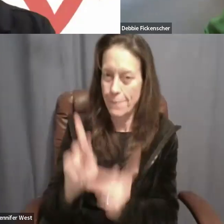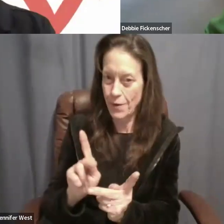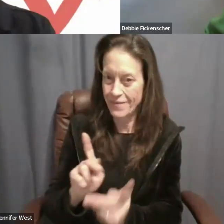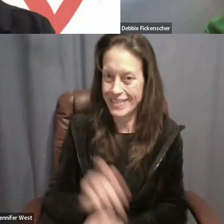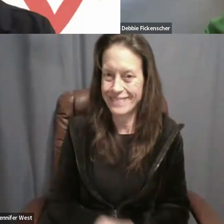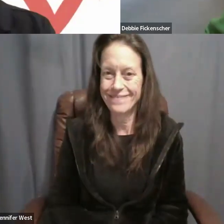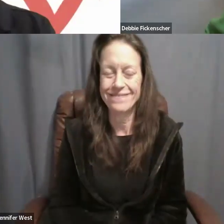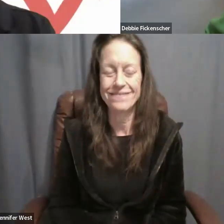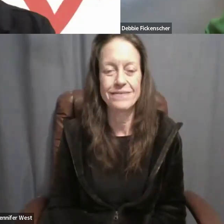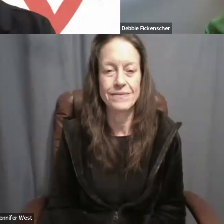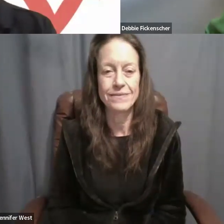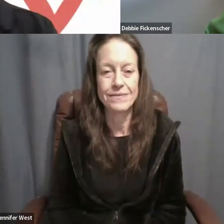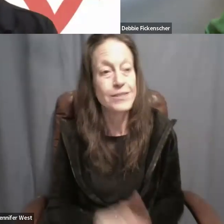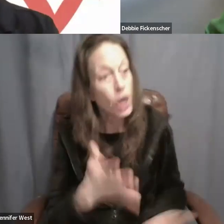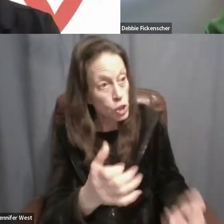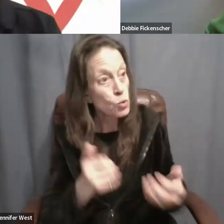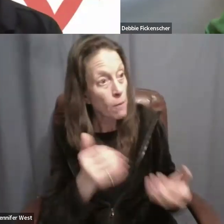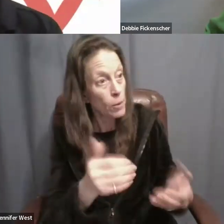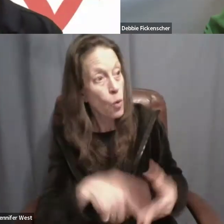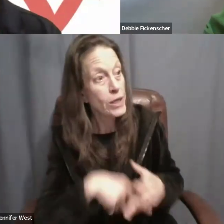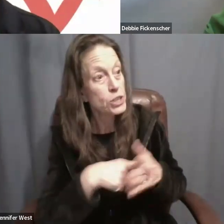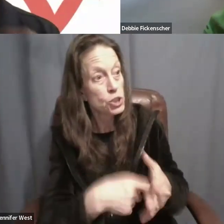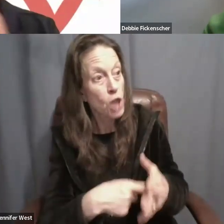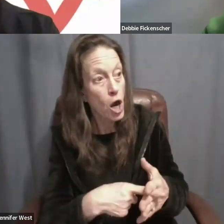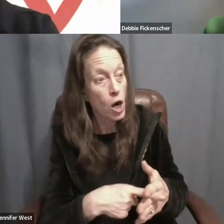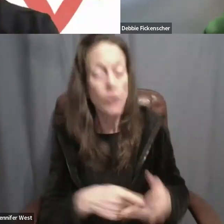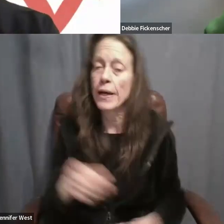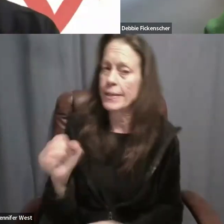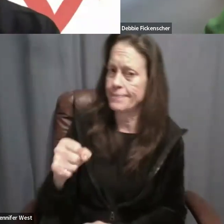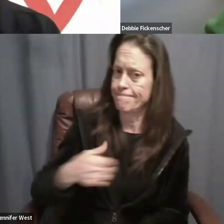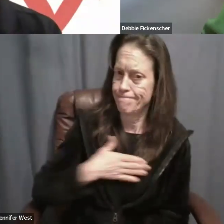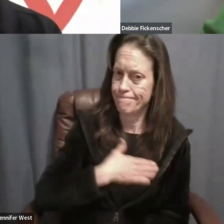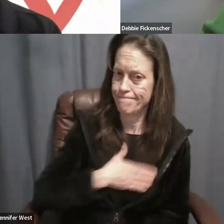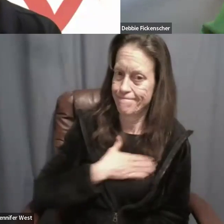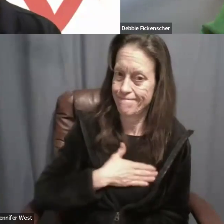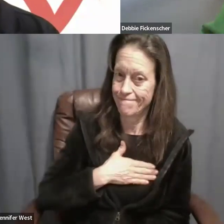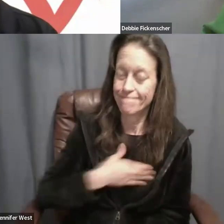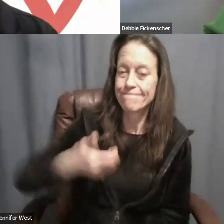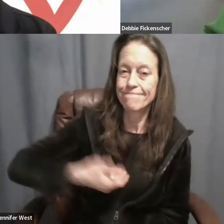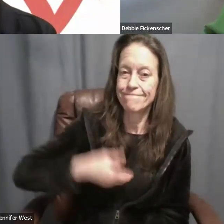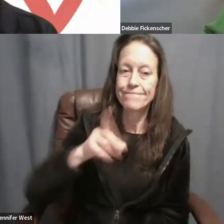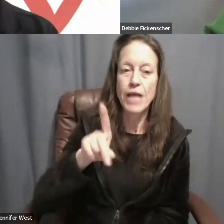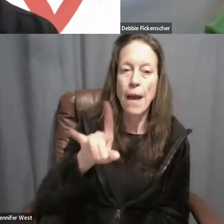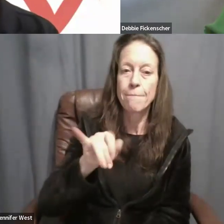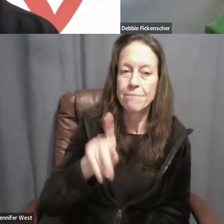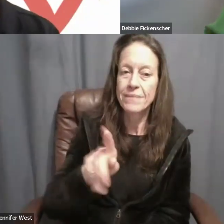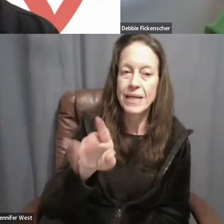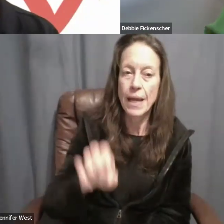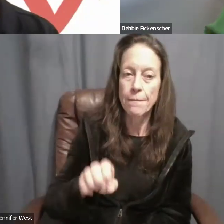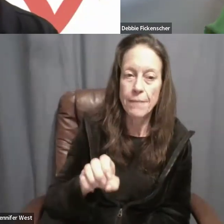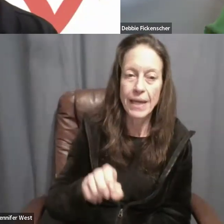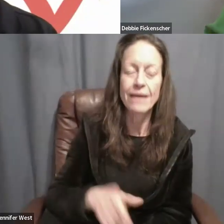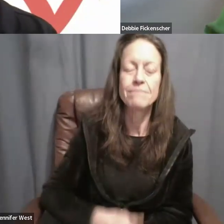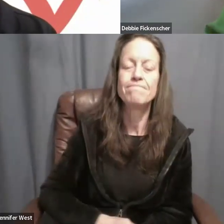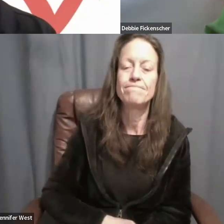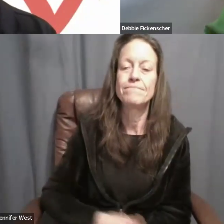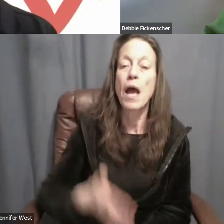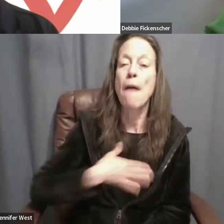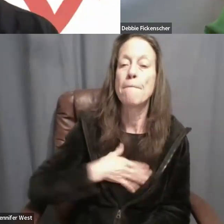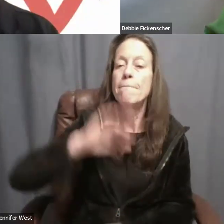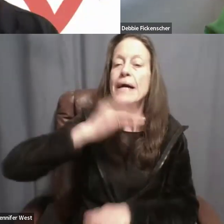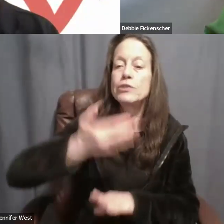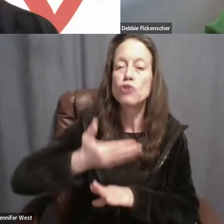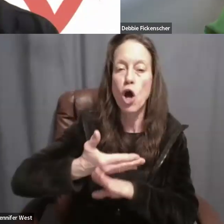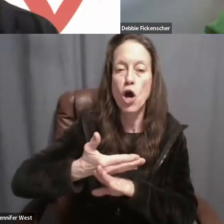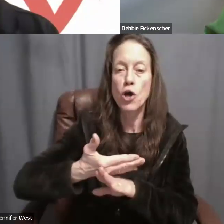Do you want me to just start? Yeah, please. Okay. Yes. I'm Debbie Fickenshire, and my daughter went to Montgomery